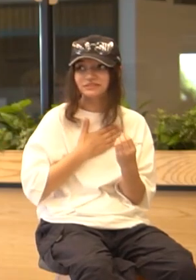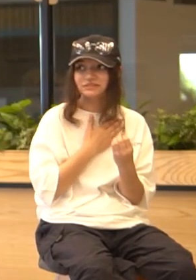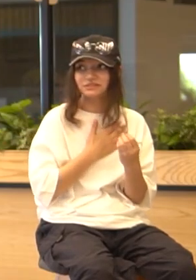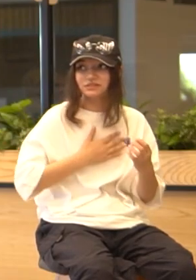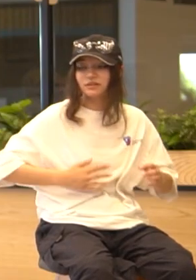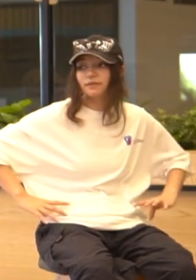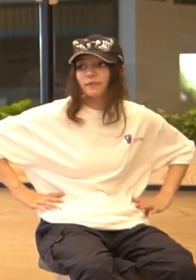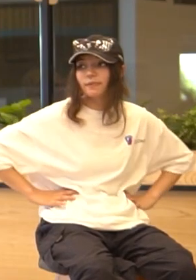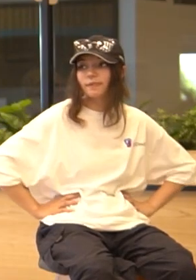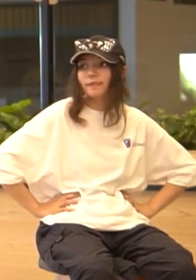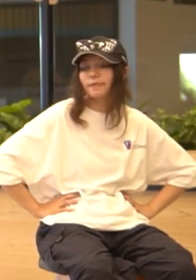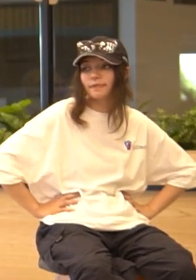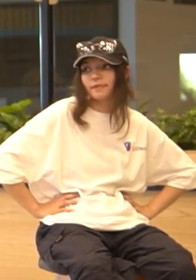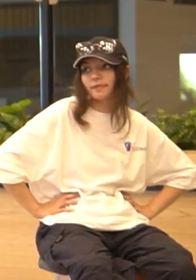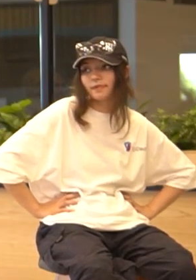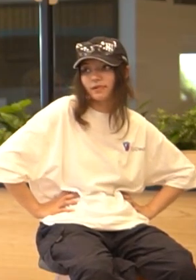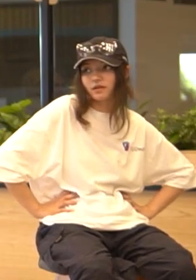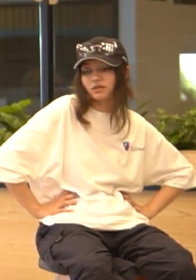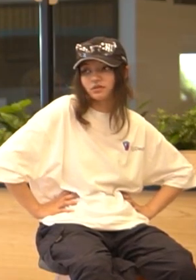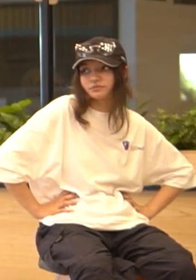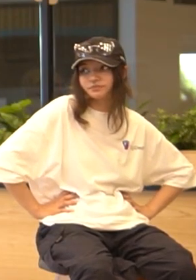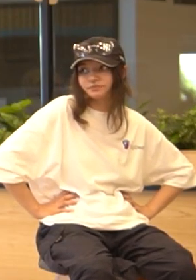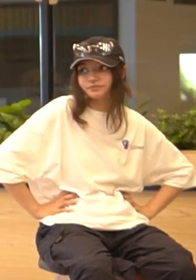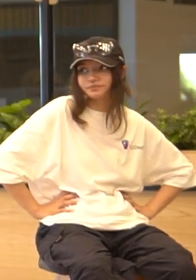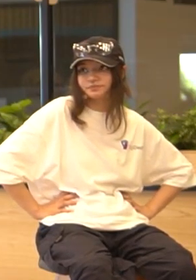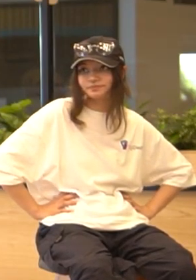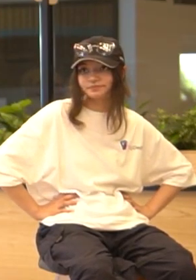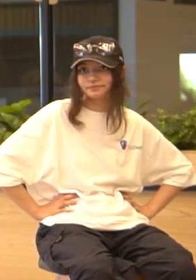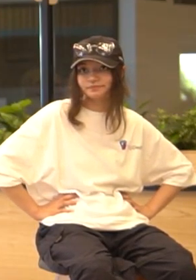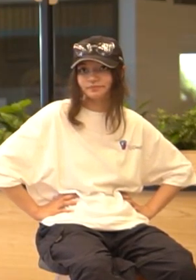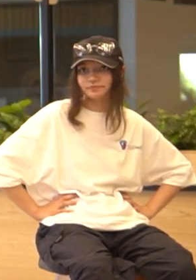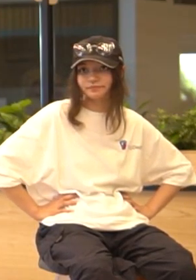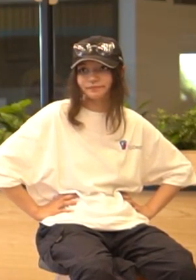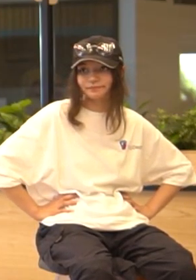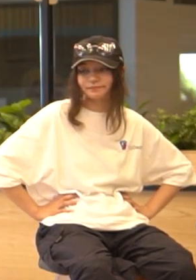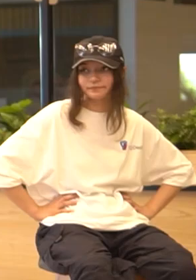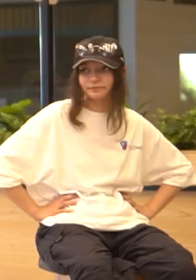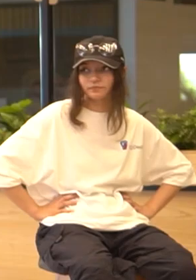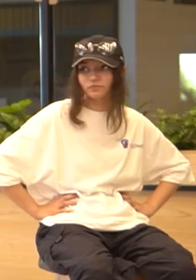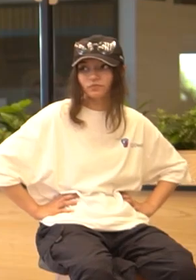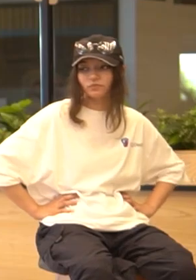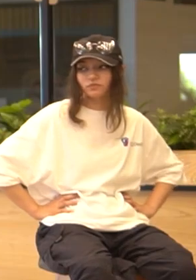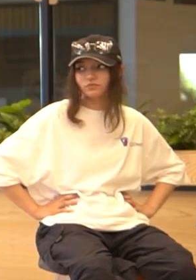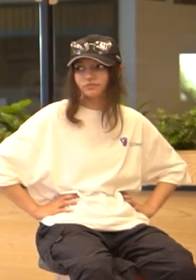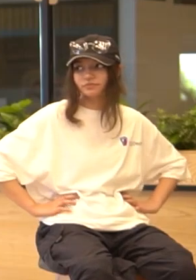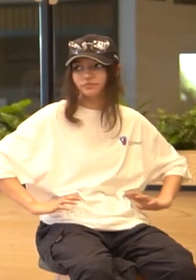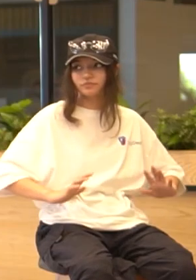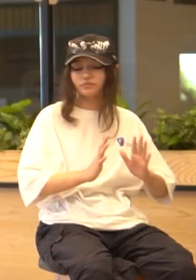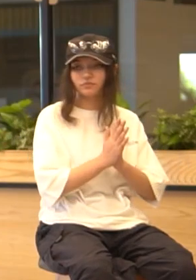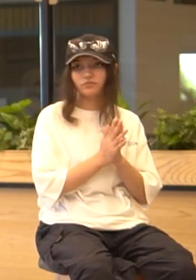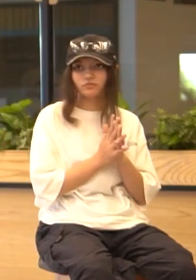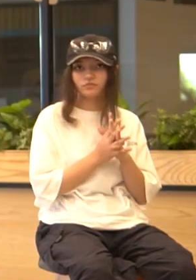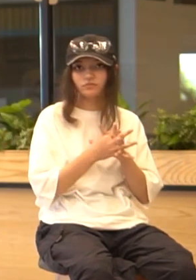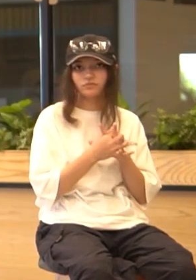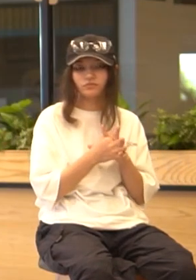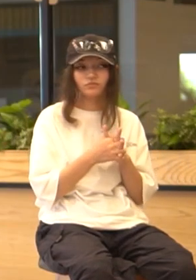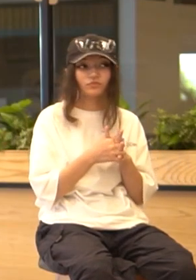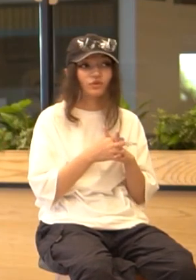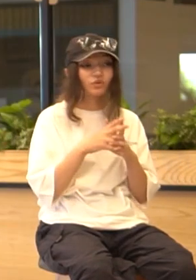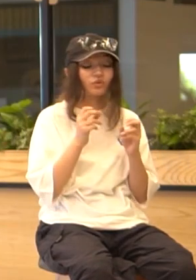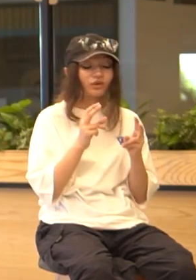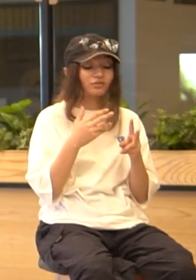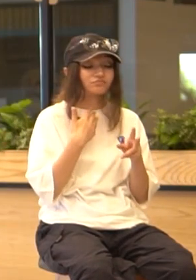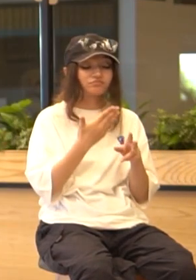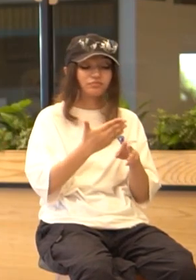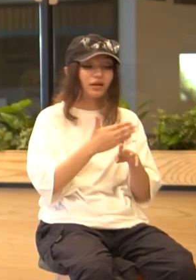Okay. I basically got to a point where it was, it was so frustrating for me to write